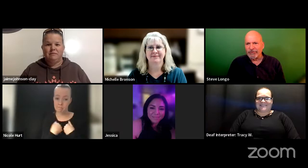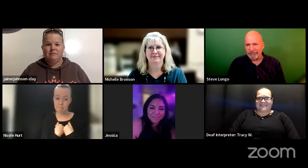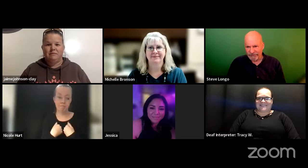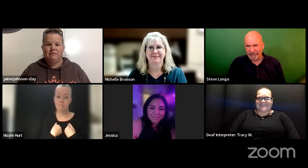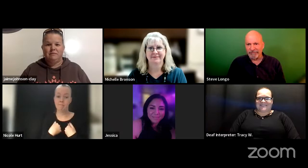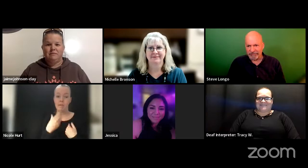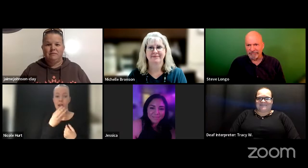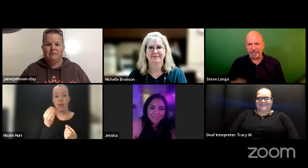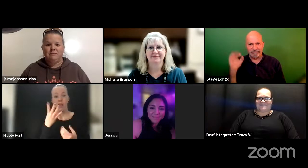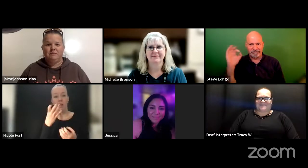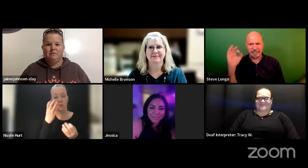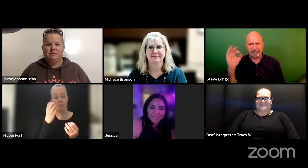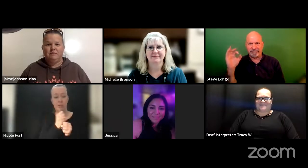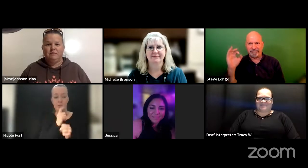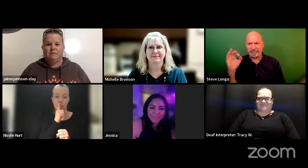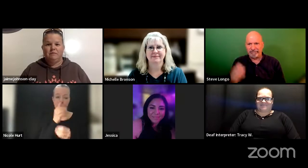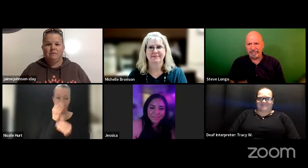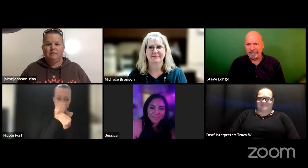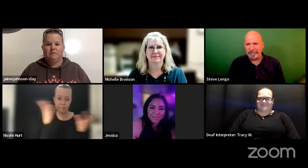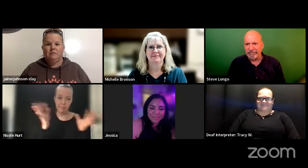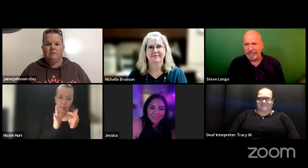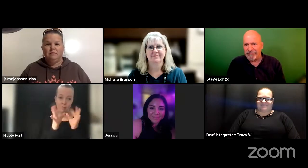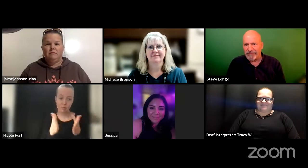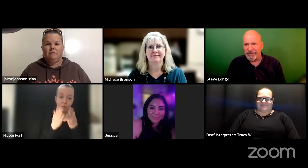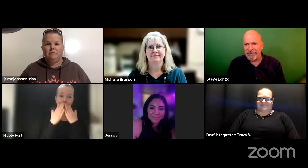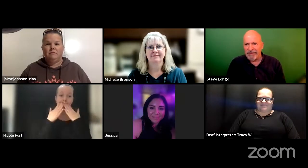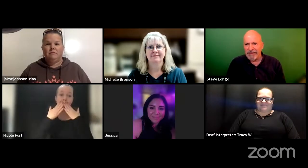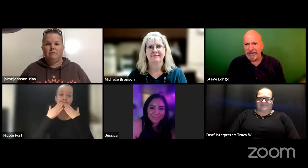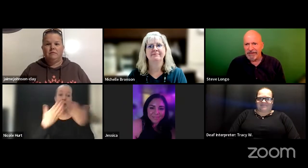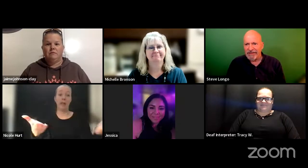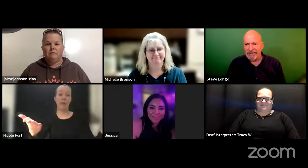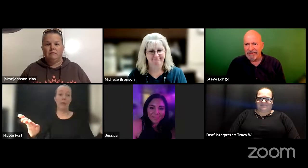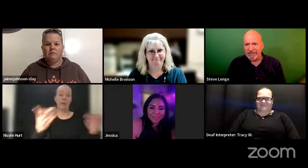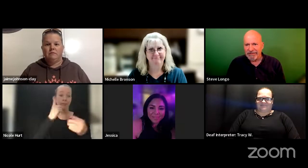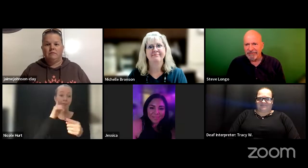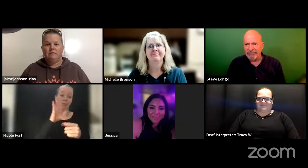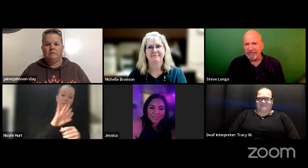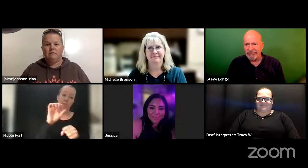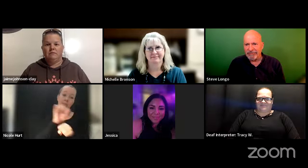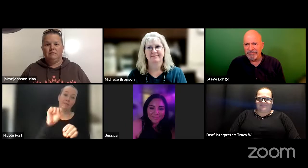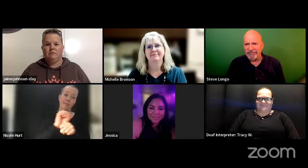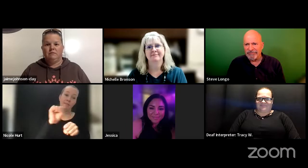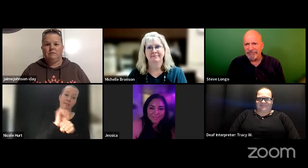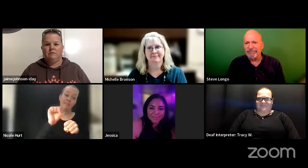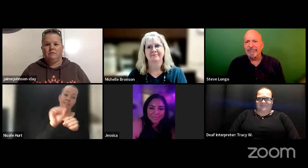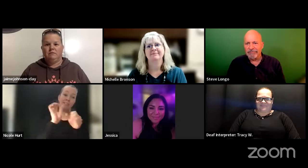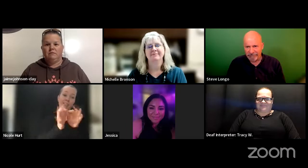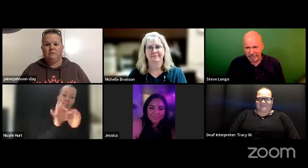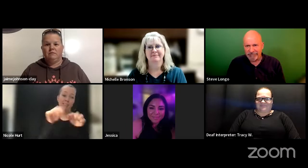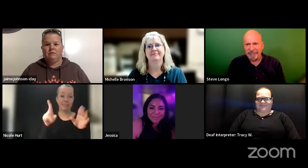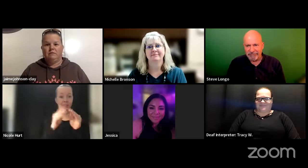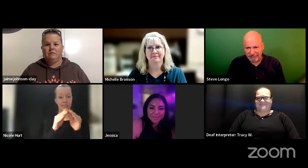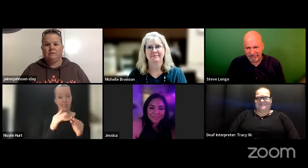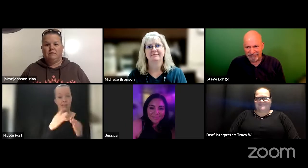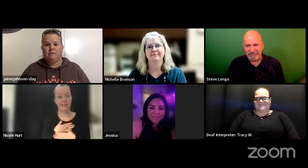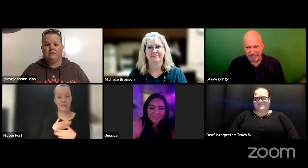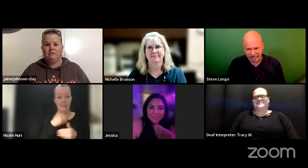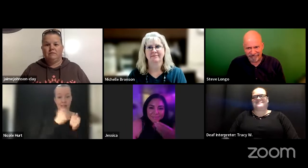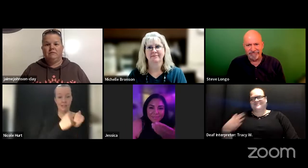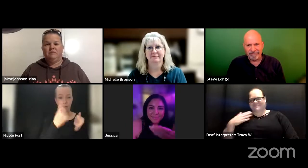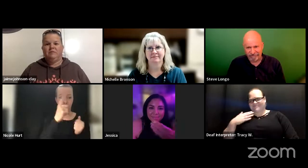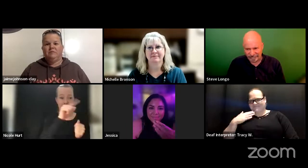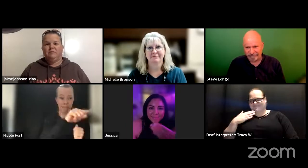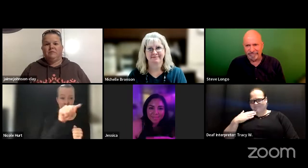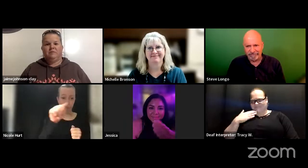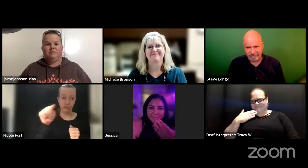Nicole, I move that we adjourn the meeting and want to tell all of our interpreters tonight, thank you so much for your